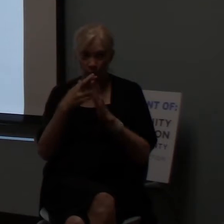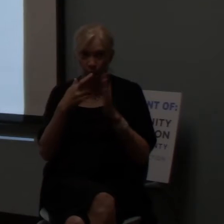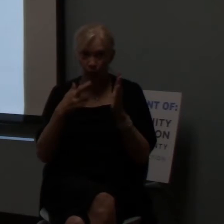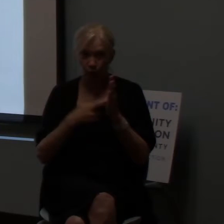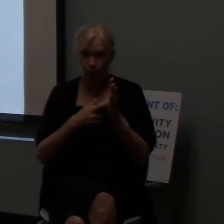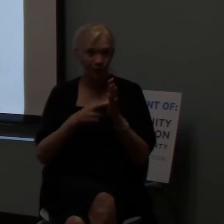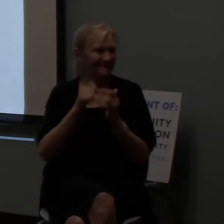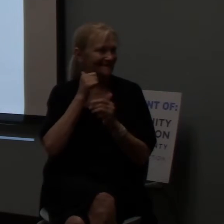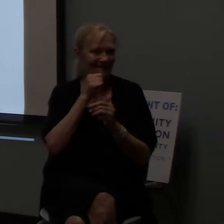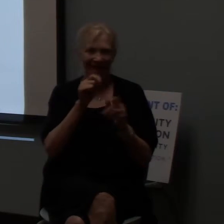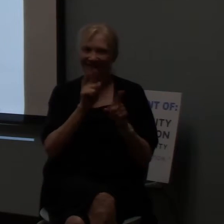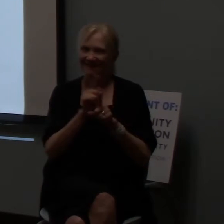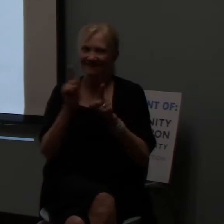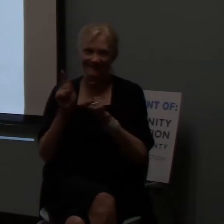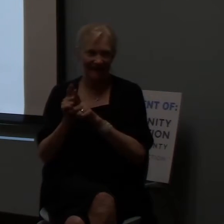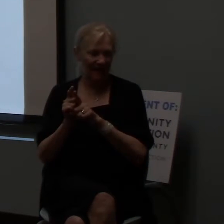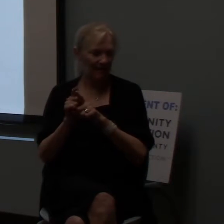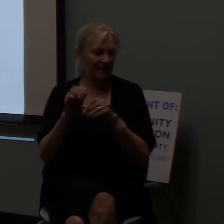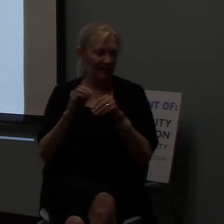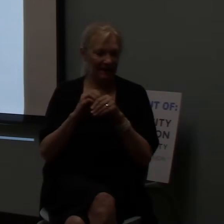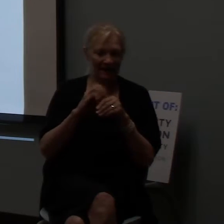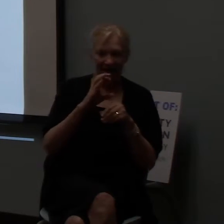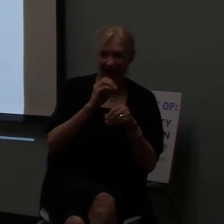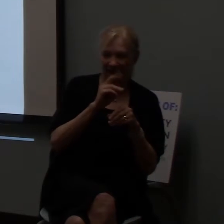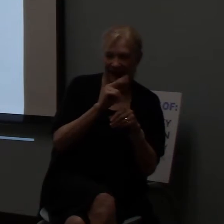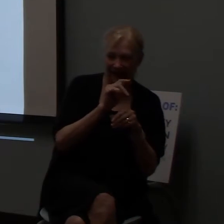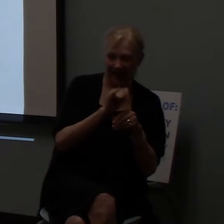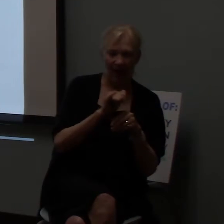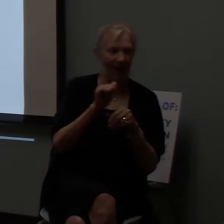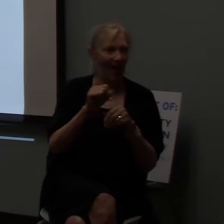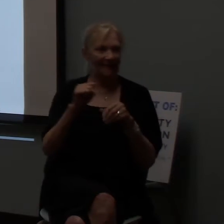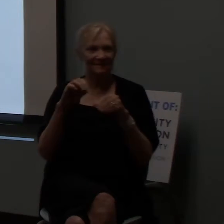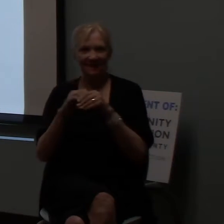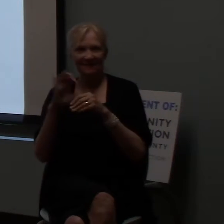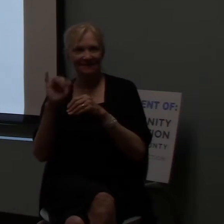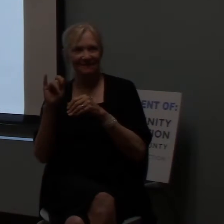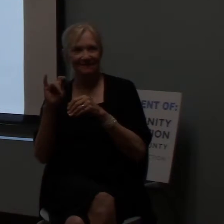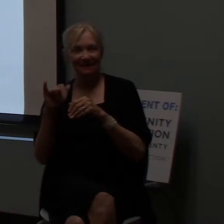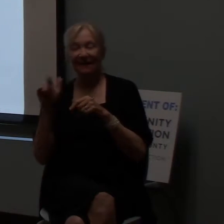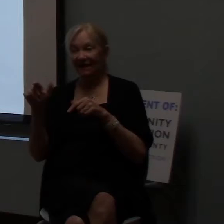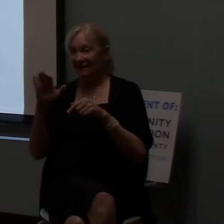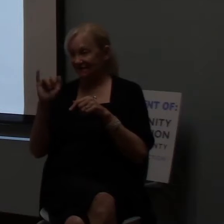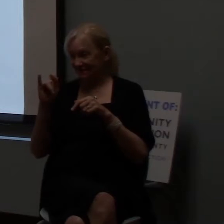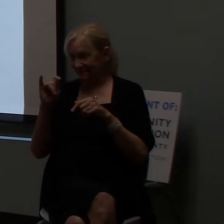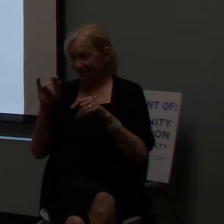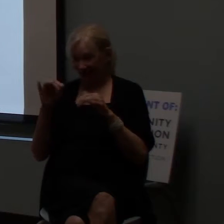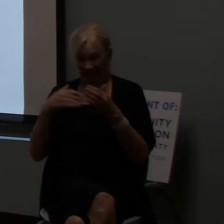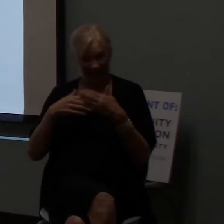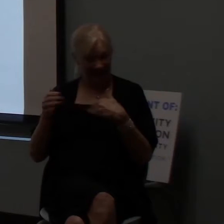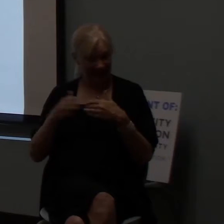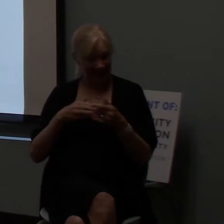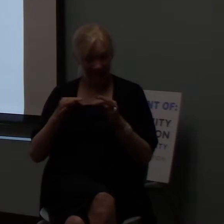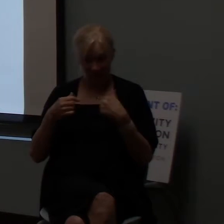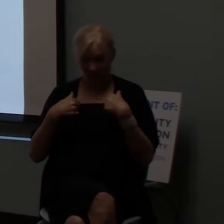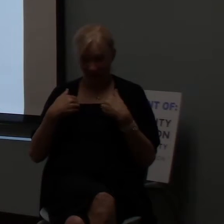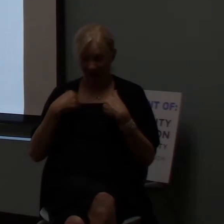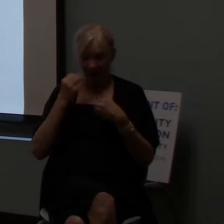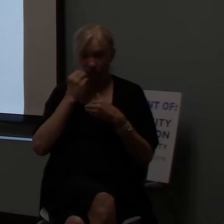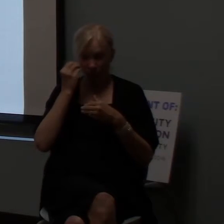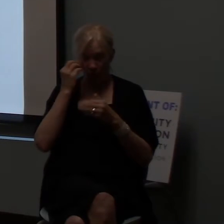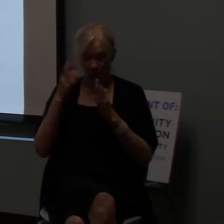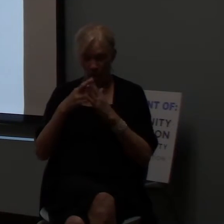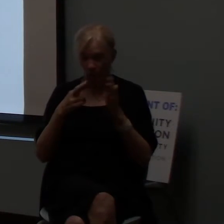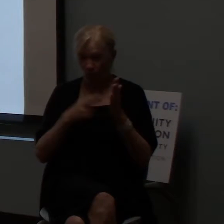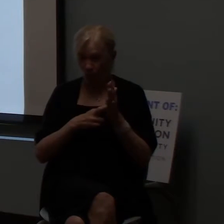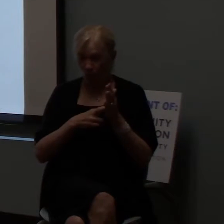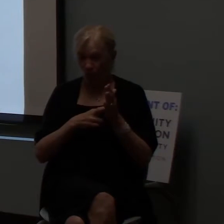not the same as home rule for cities. We cannot do all the things that cities can do, even if we have a home rule charter. So it's more of